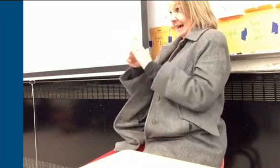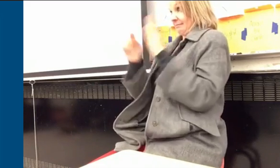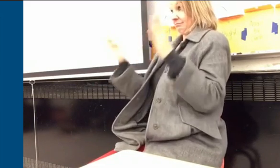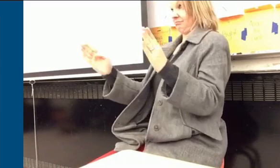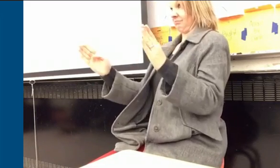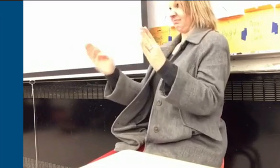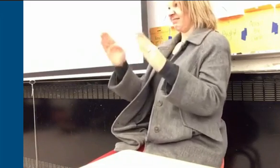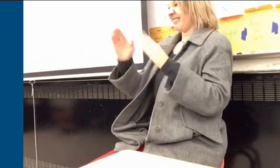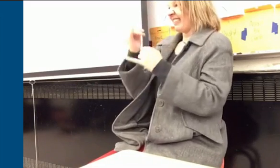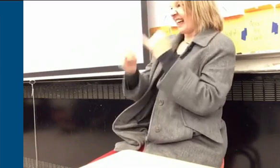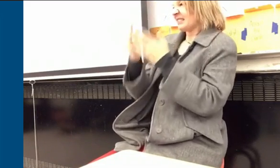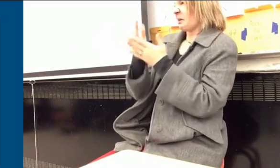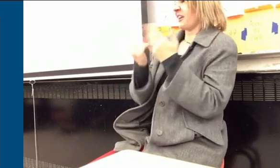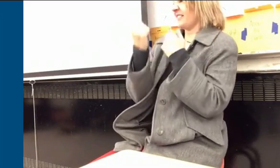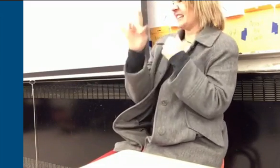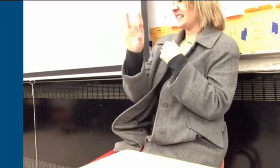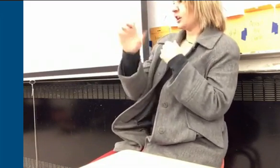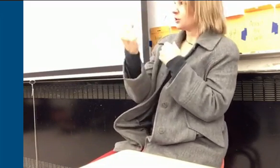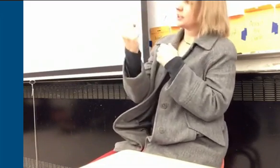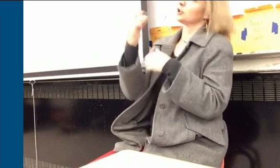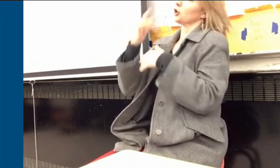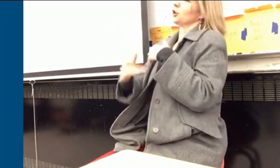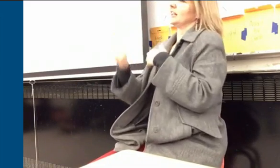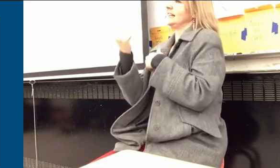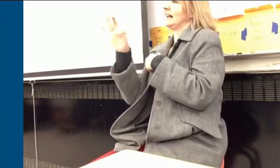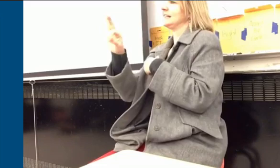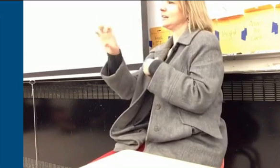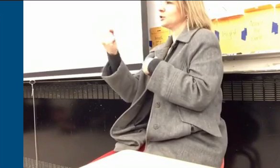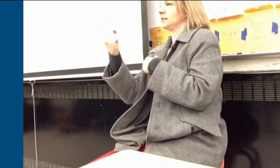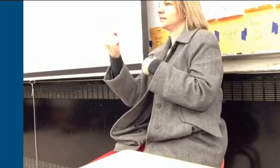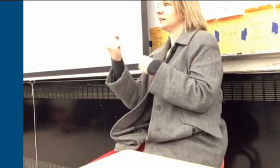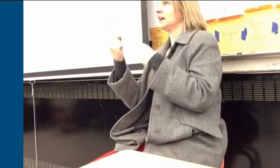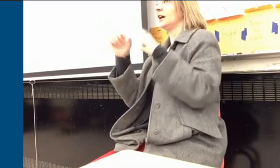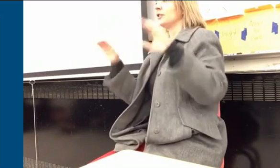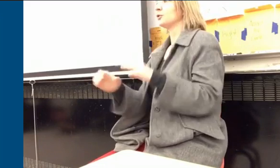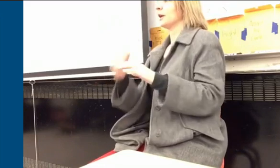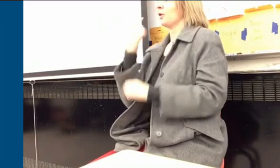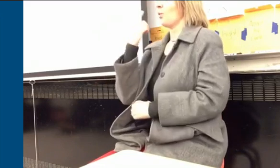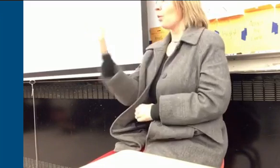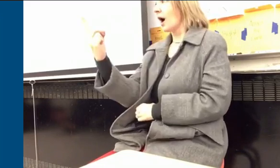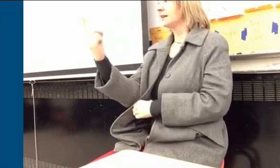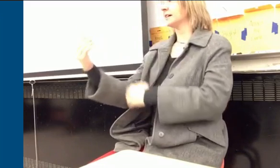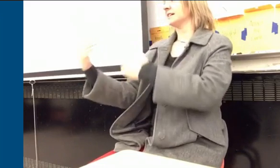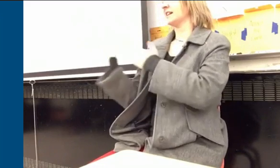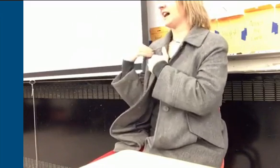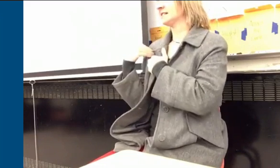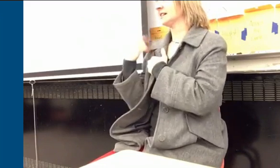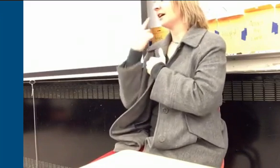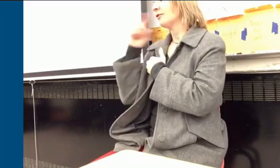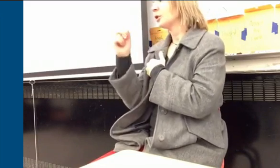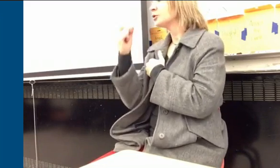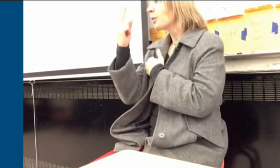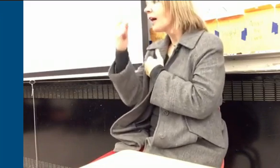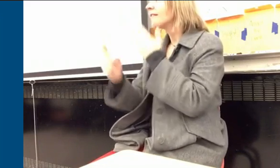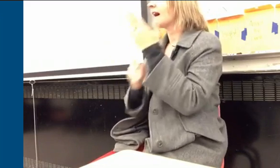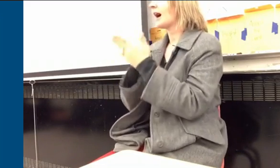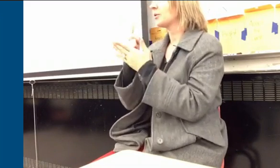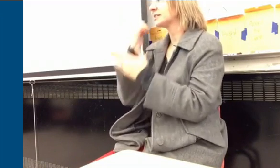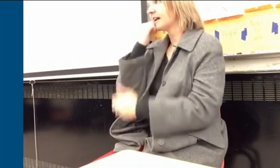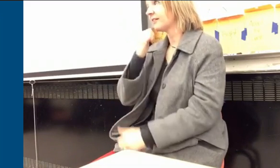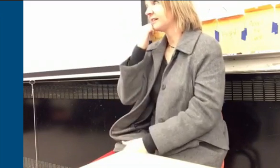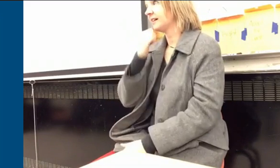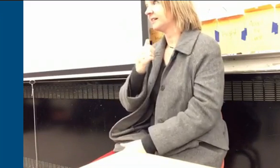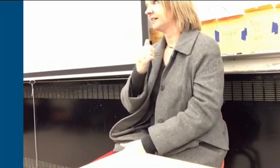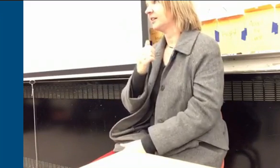is late 1800s, early 1900s, you're doing this one single task for 12 hours a day. You get